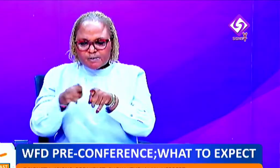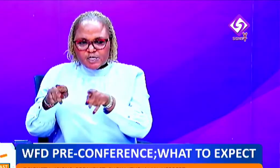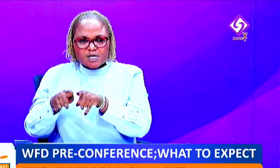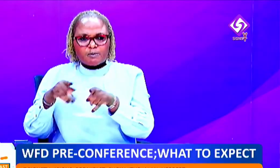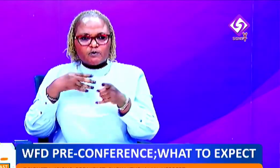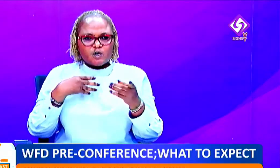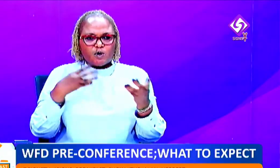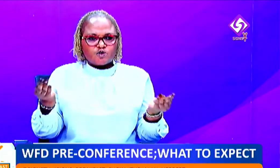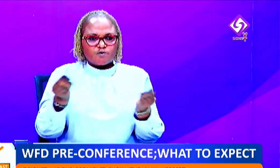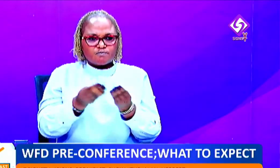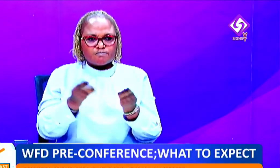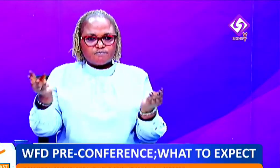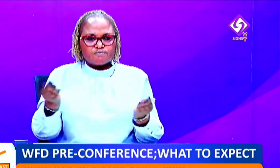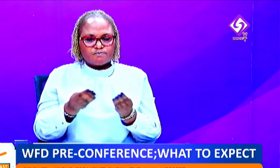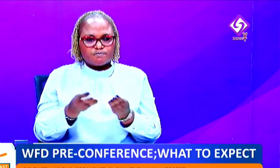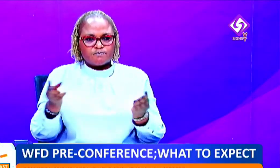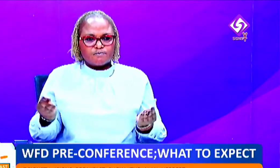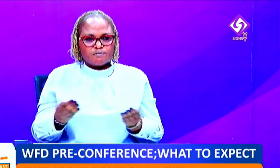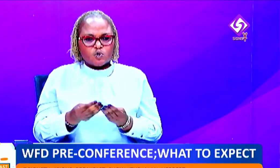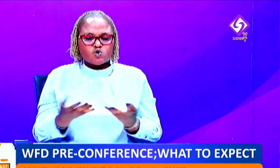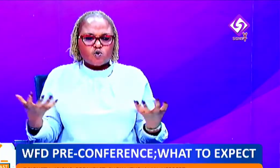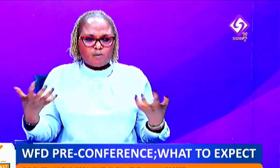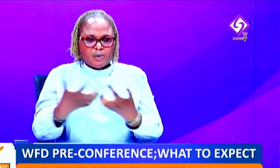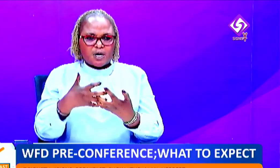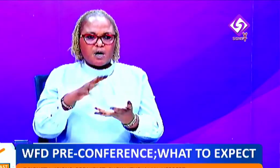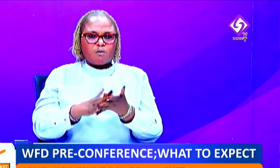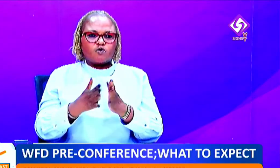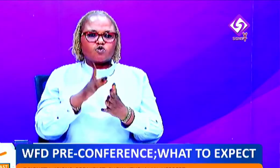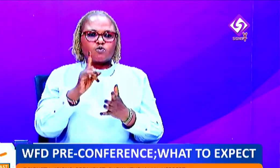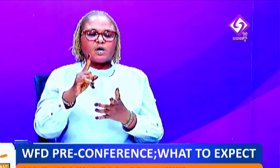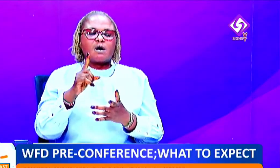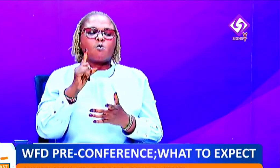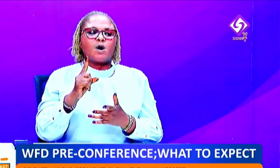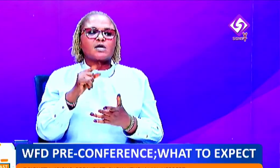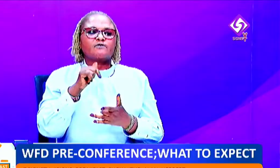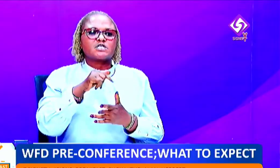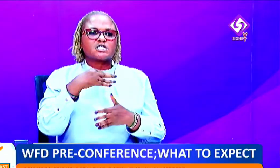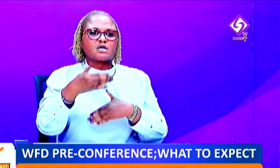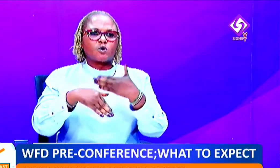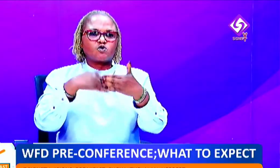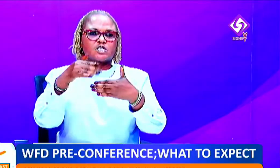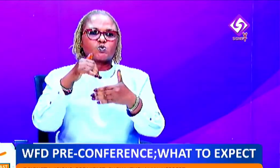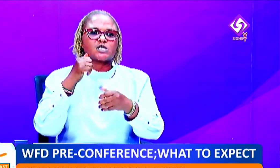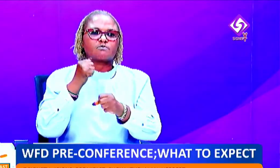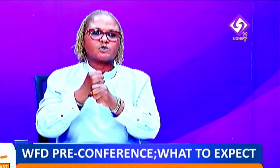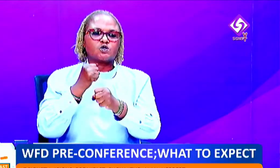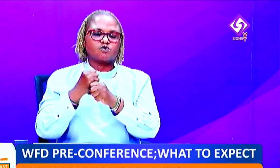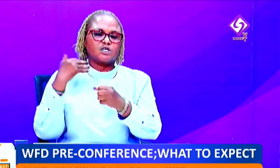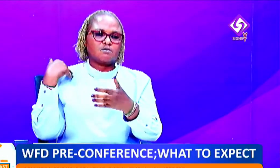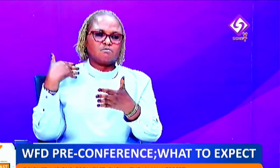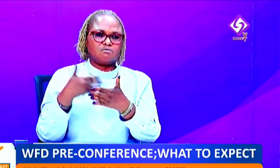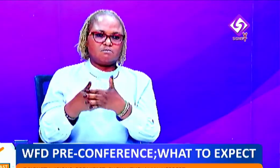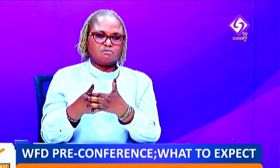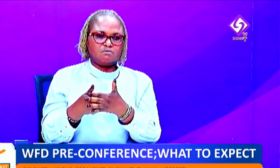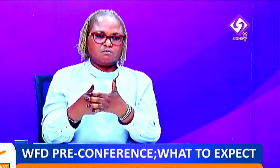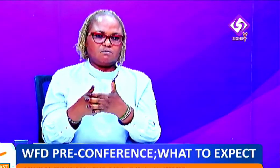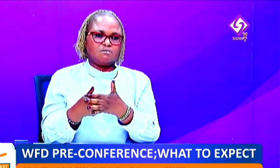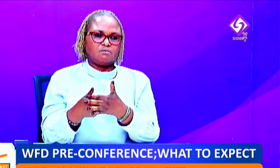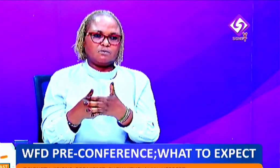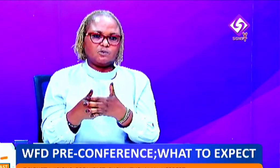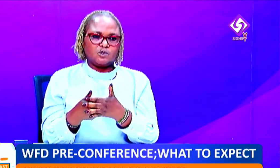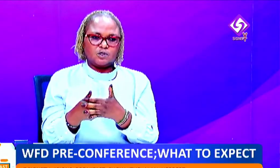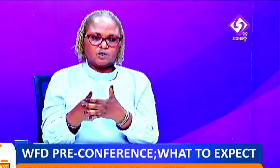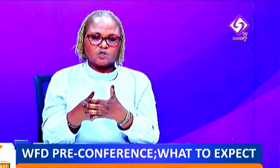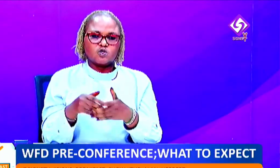of streamlining, finding areas that can be merged to become one document or one bill is what has